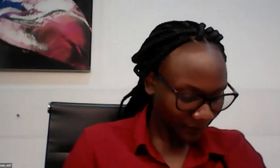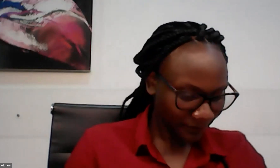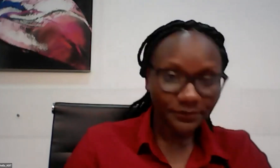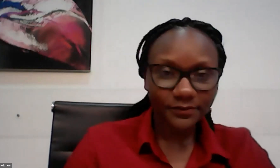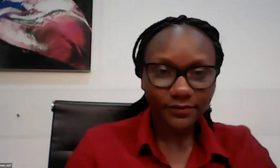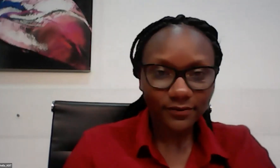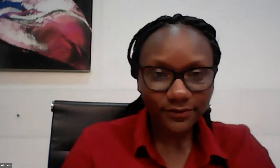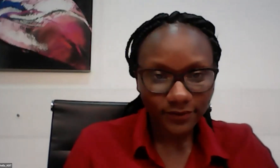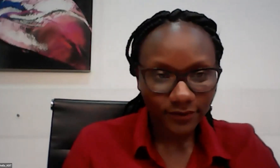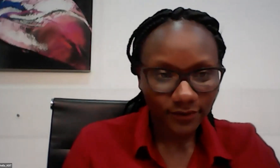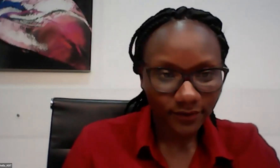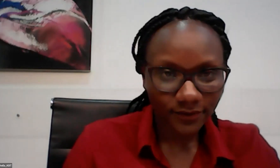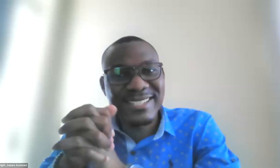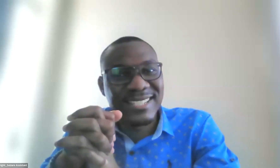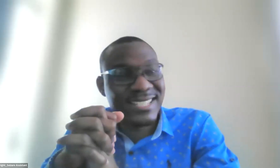evening?